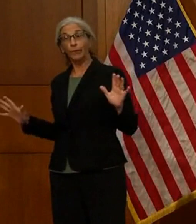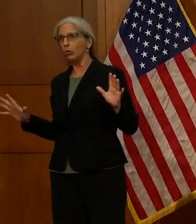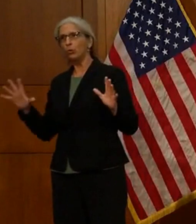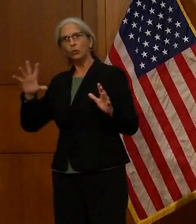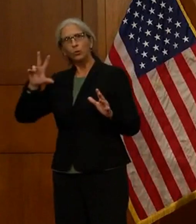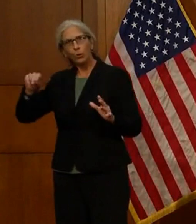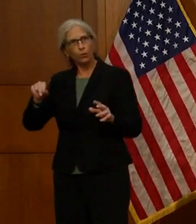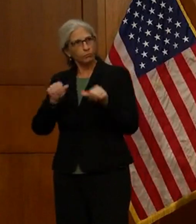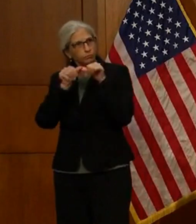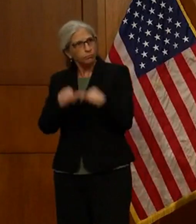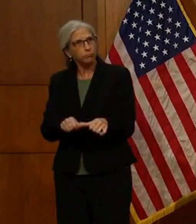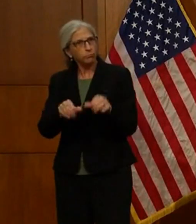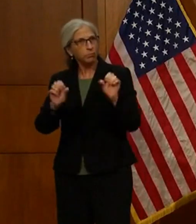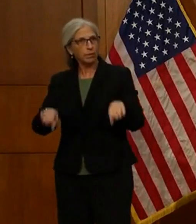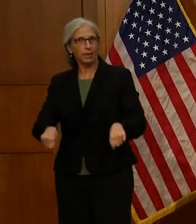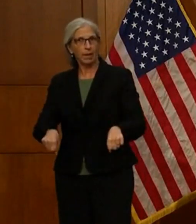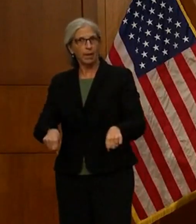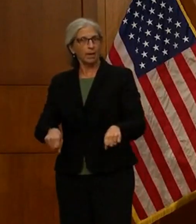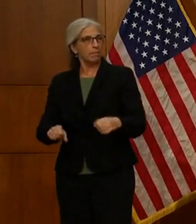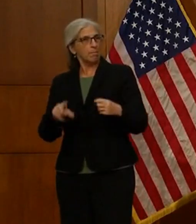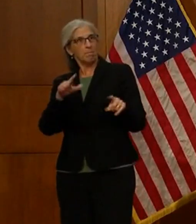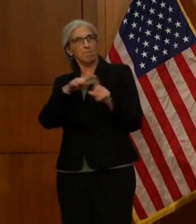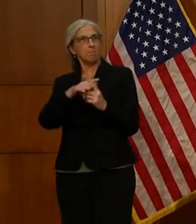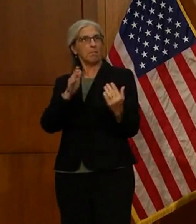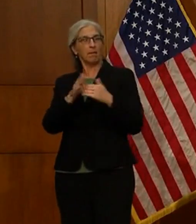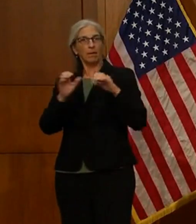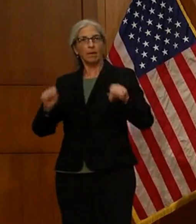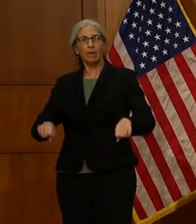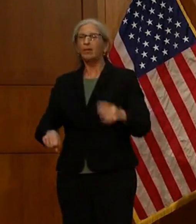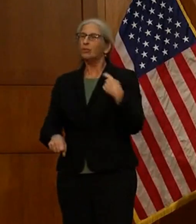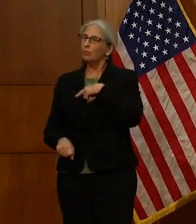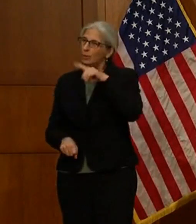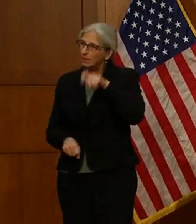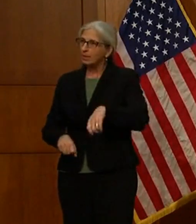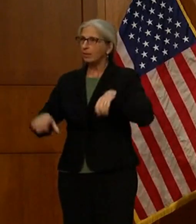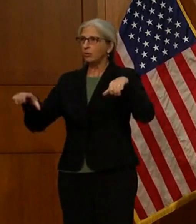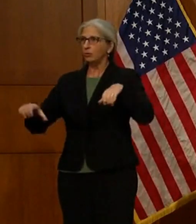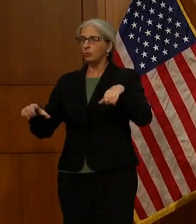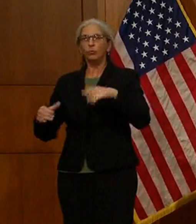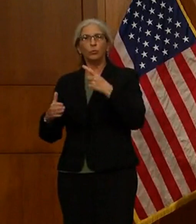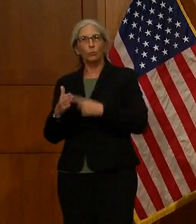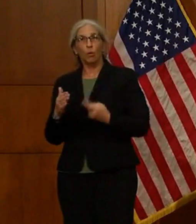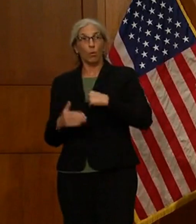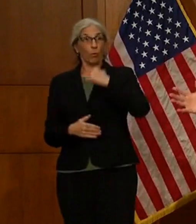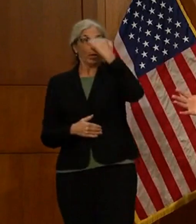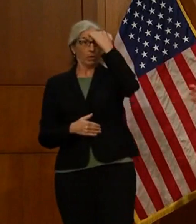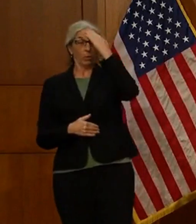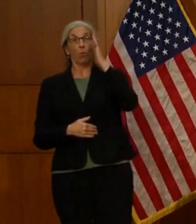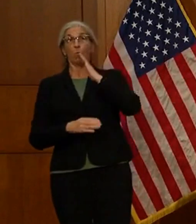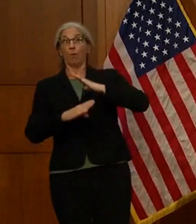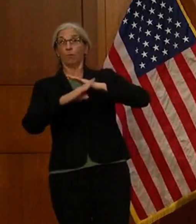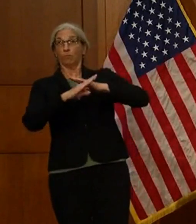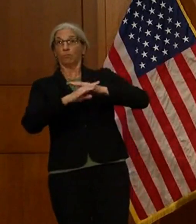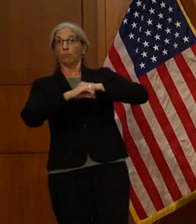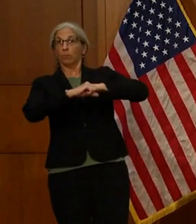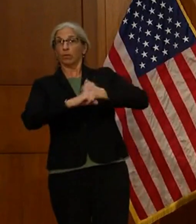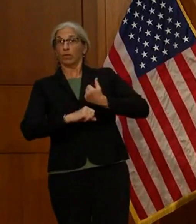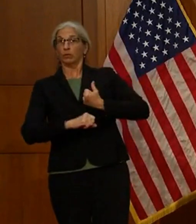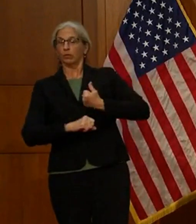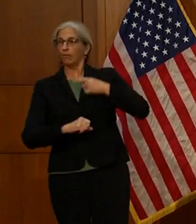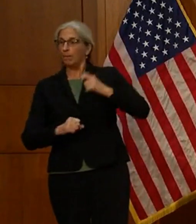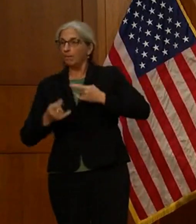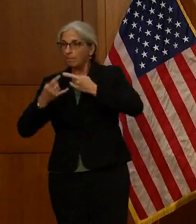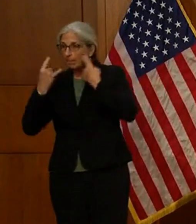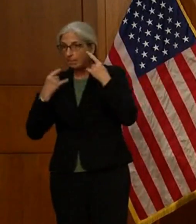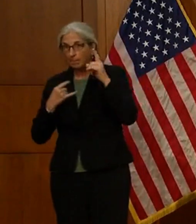that and do what we know works, and that is wear our mask, keep our distancing, wash our